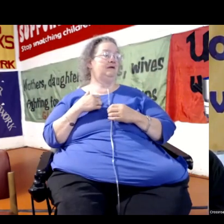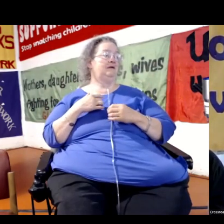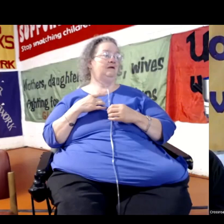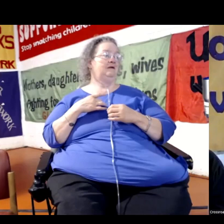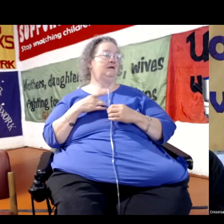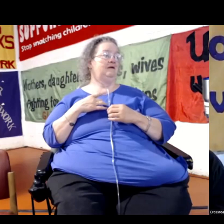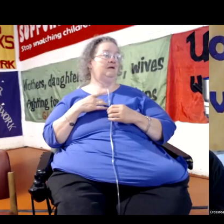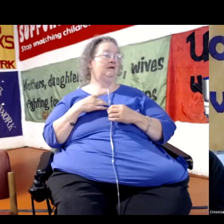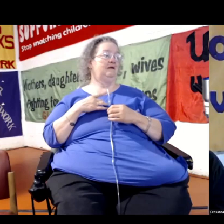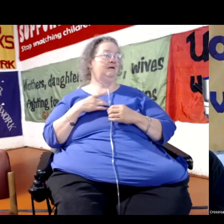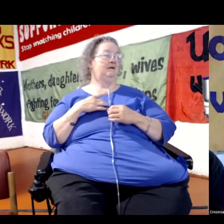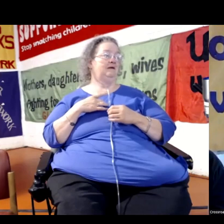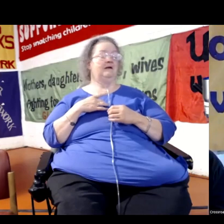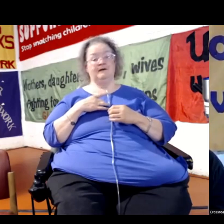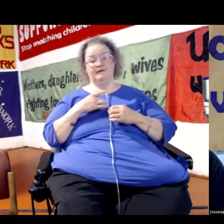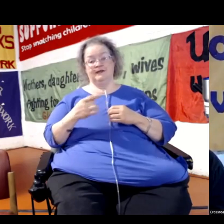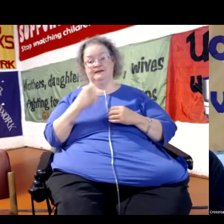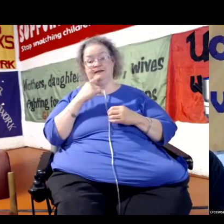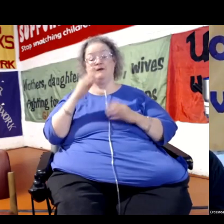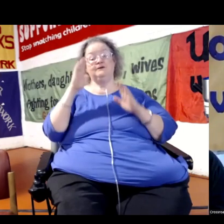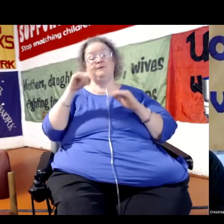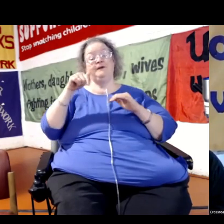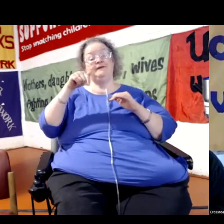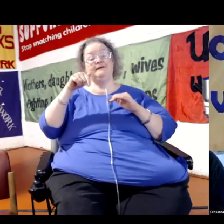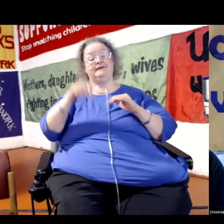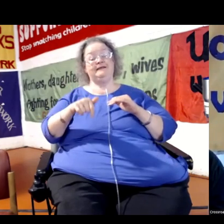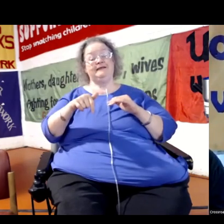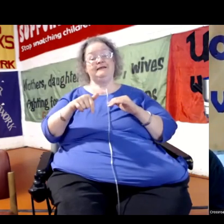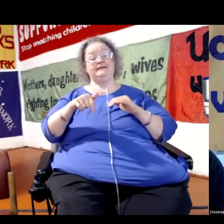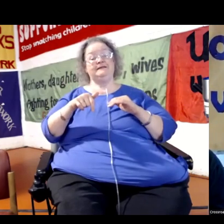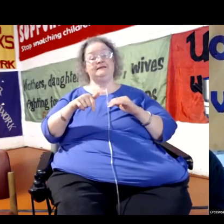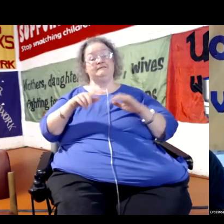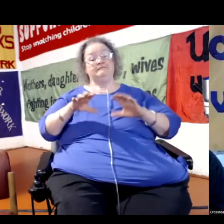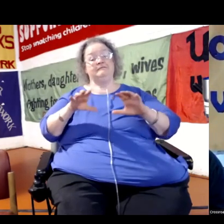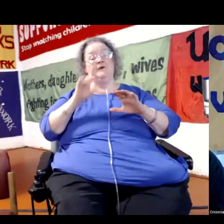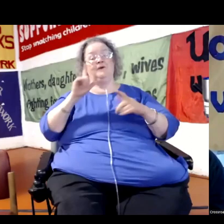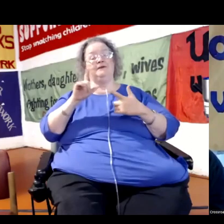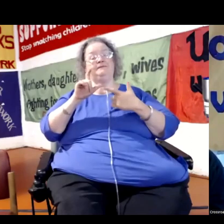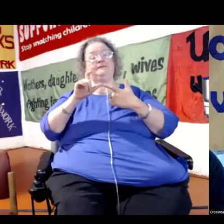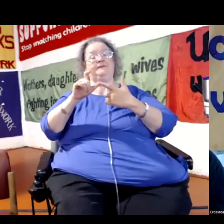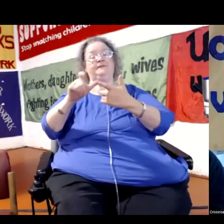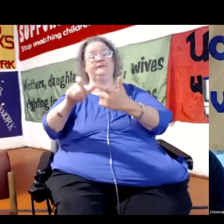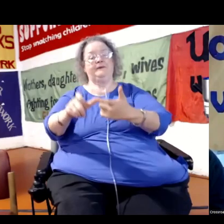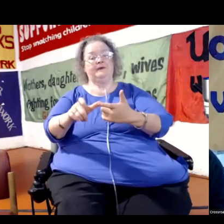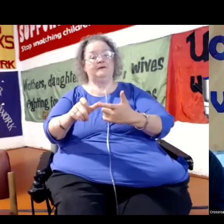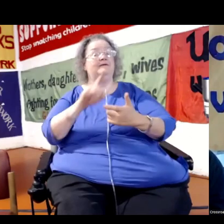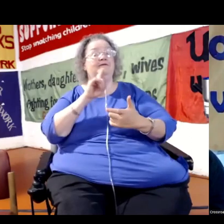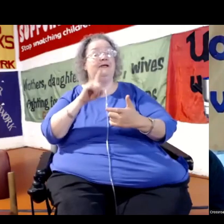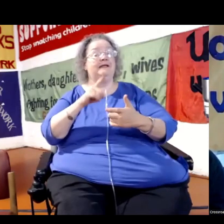I was hoping that this campaign would speed up for me long time ago.